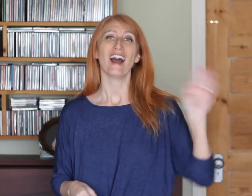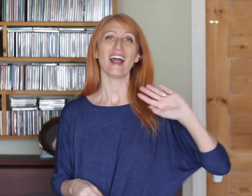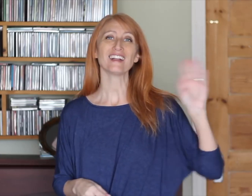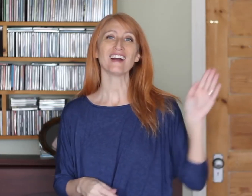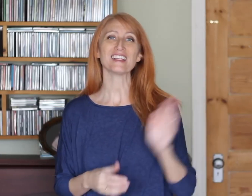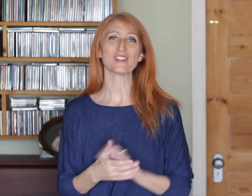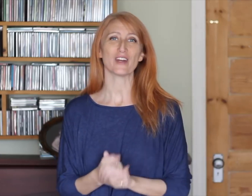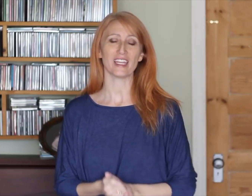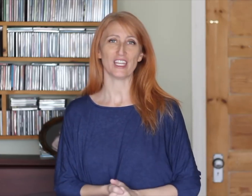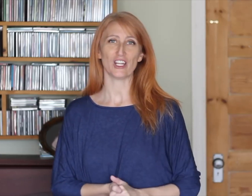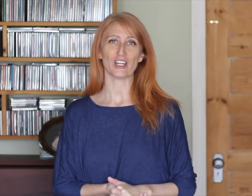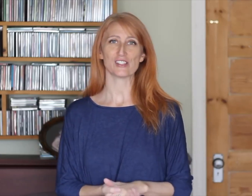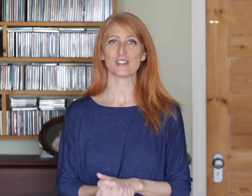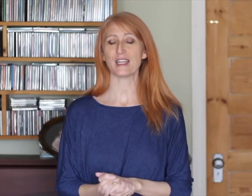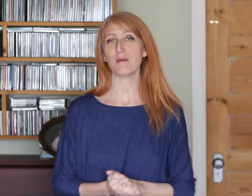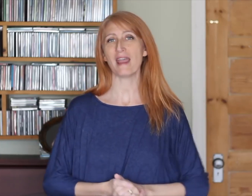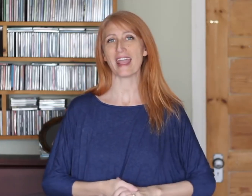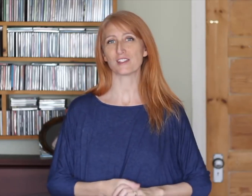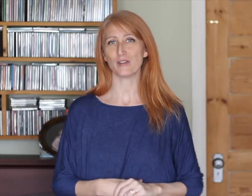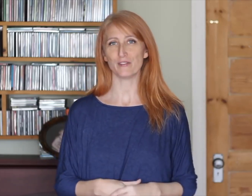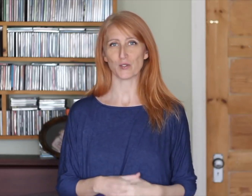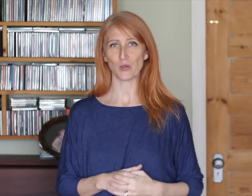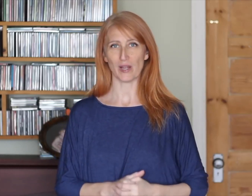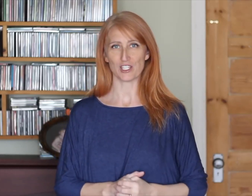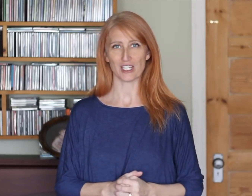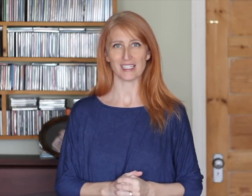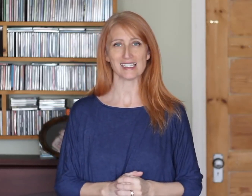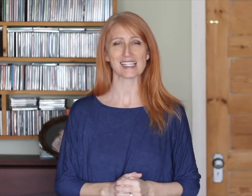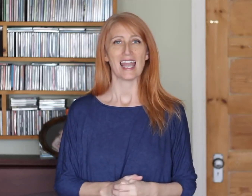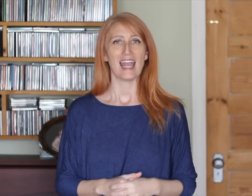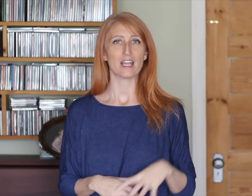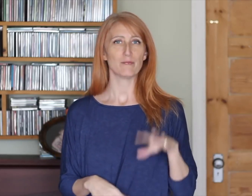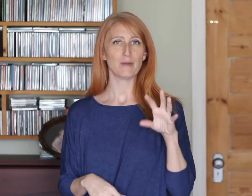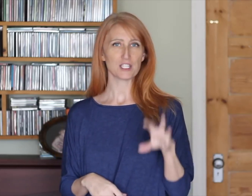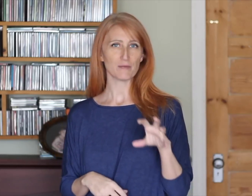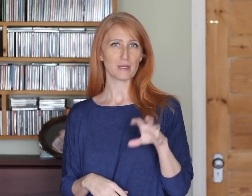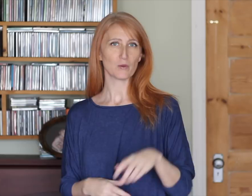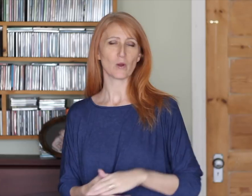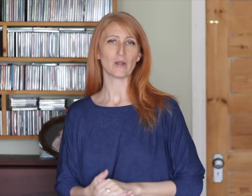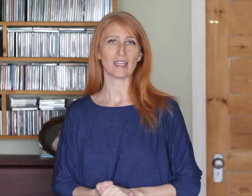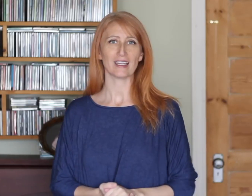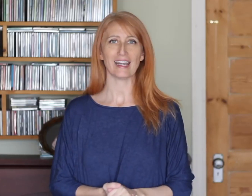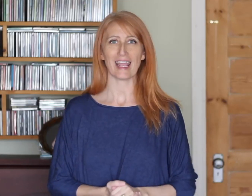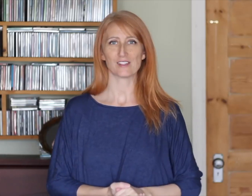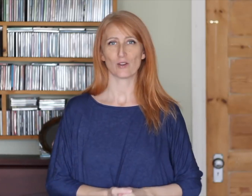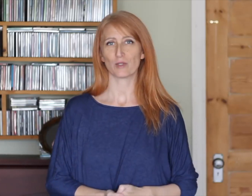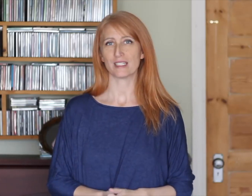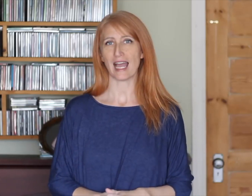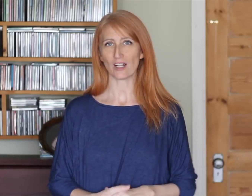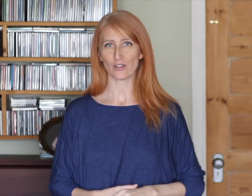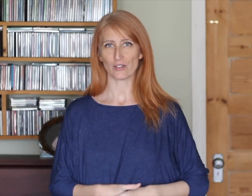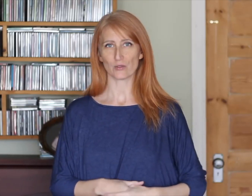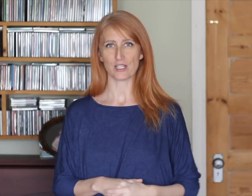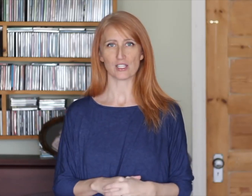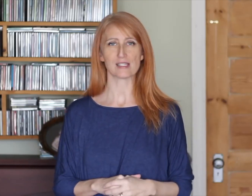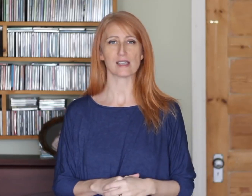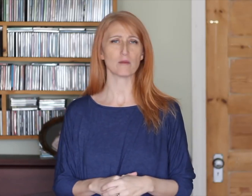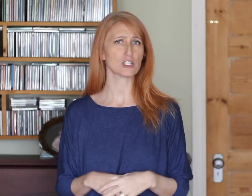Hi guys, Laura here. So today I'm answering viewer questions, and a bunch of people wrote in, and so I'm going to tackle those questions. Some are